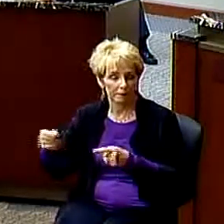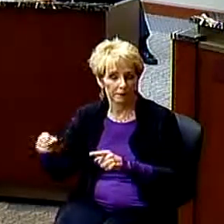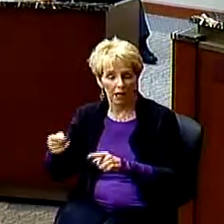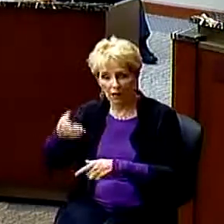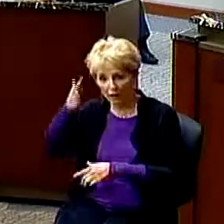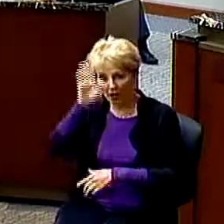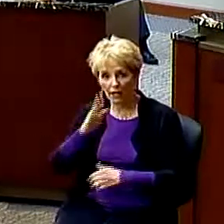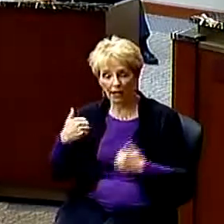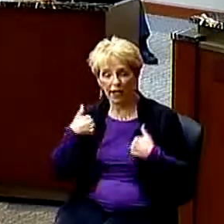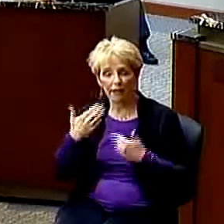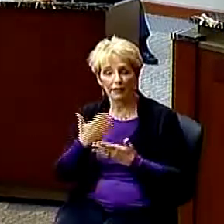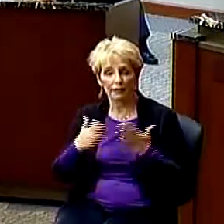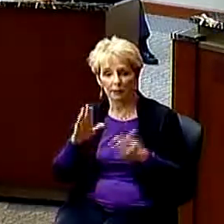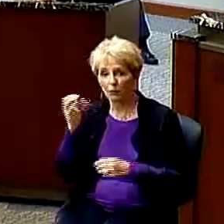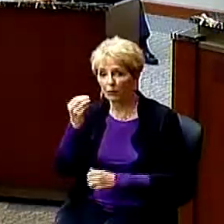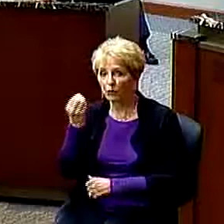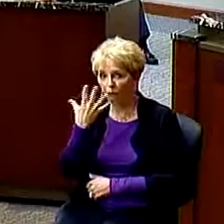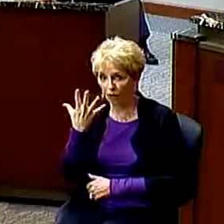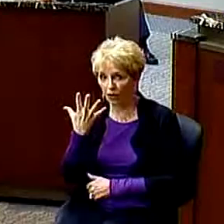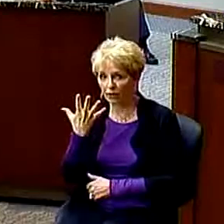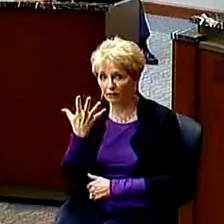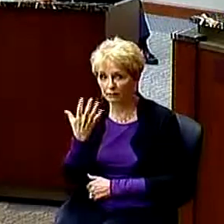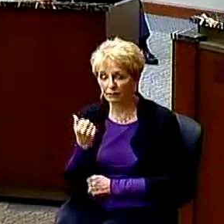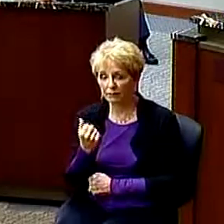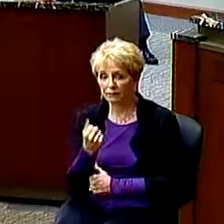God has something beautiful.